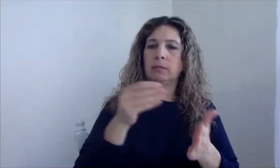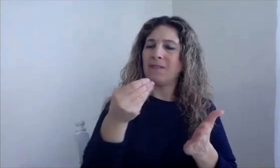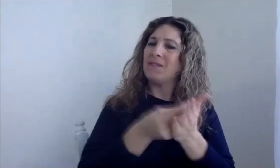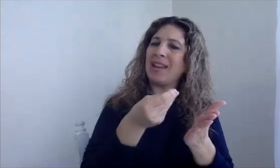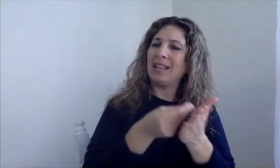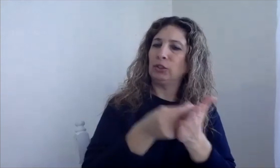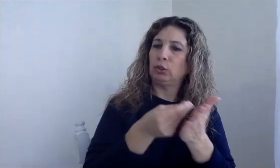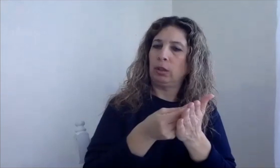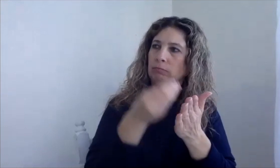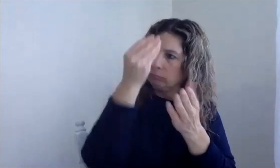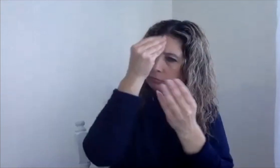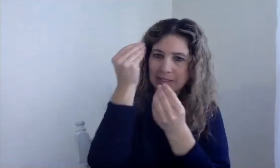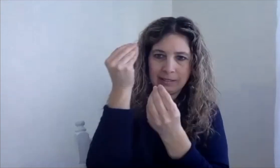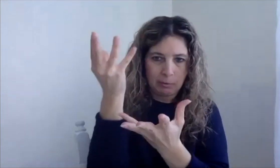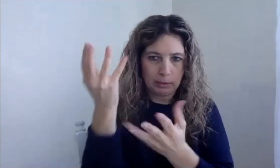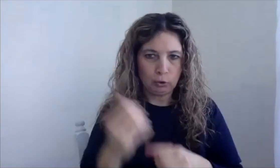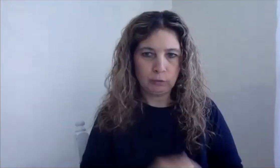now related to their finances.